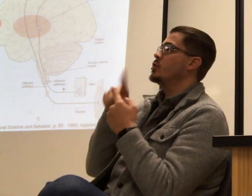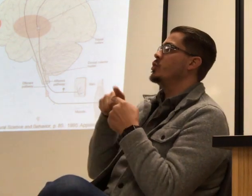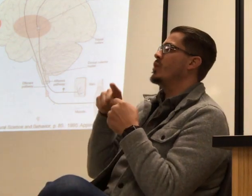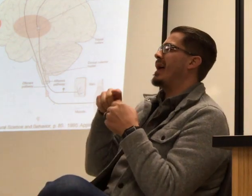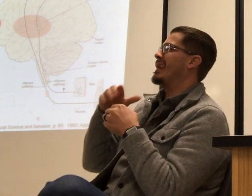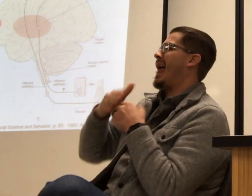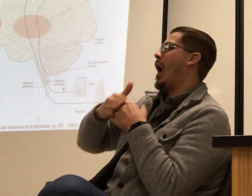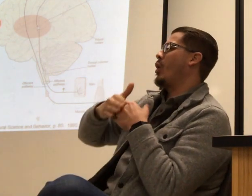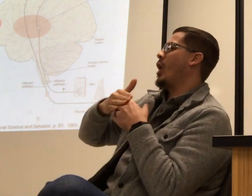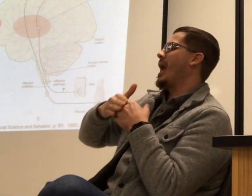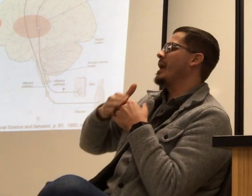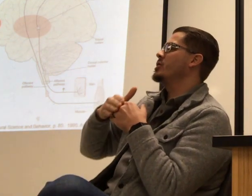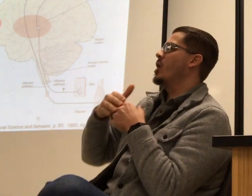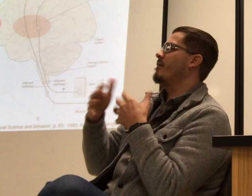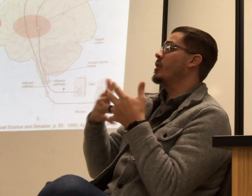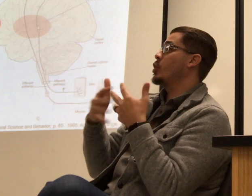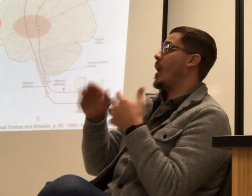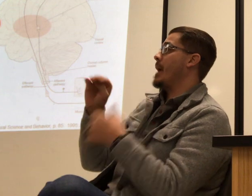reach your